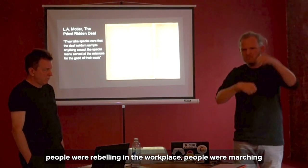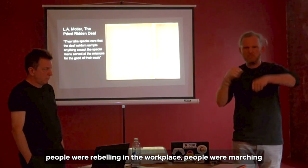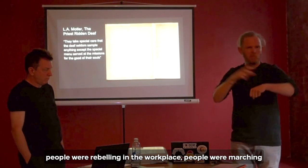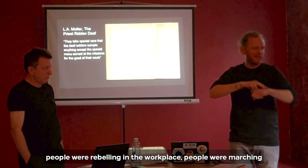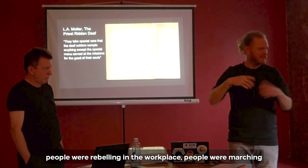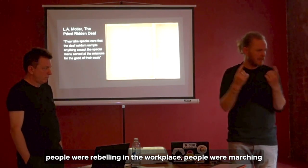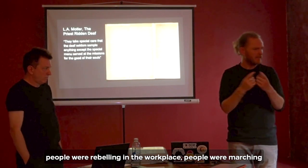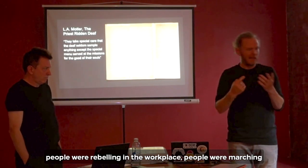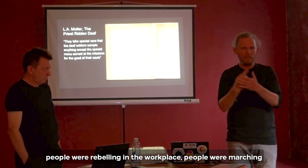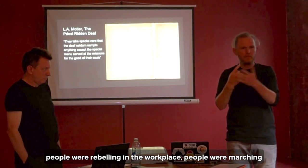marching,